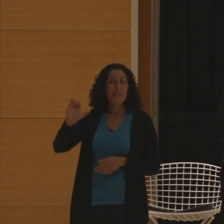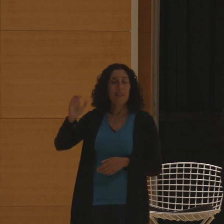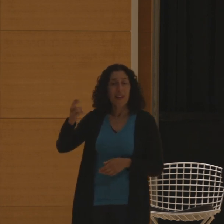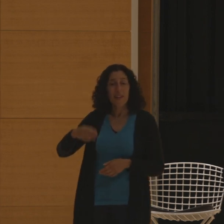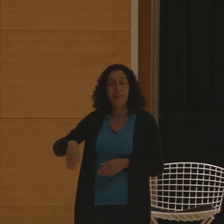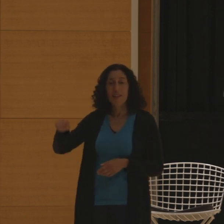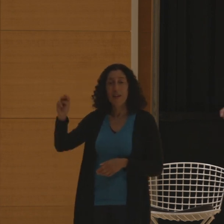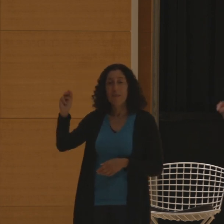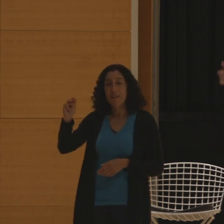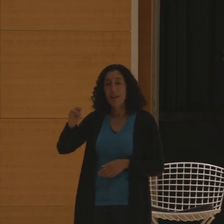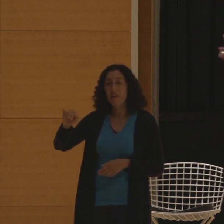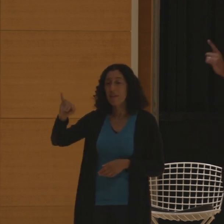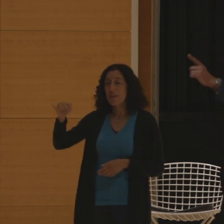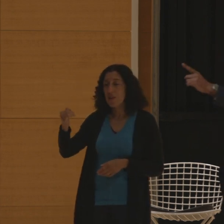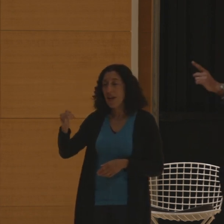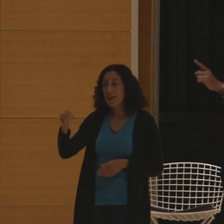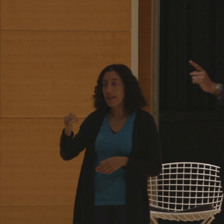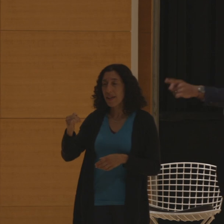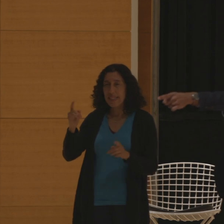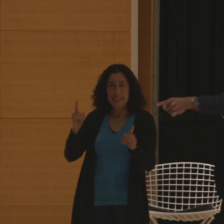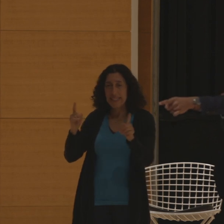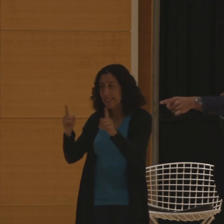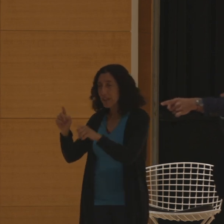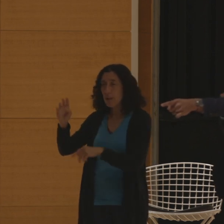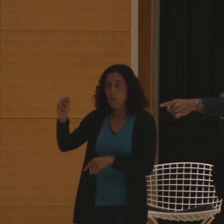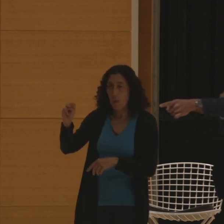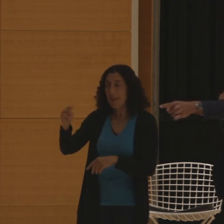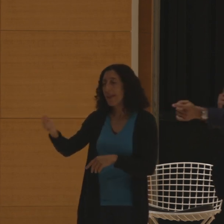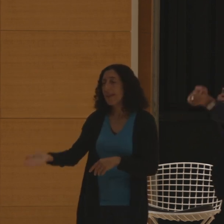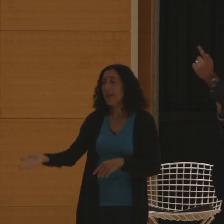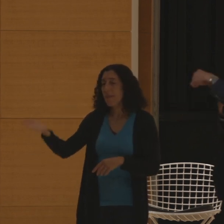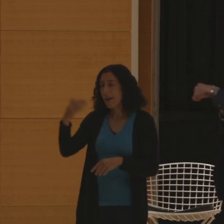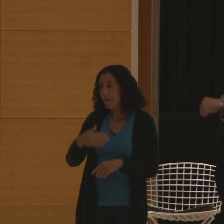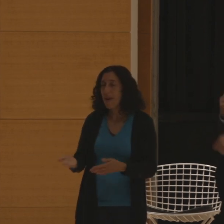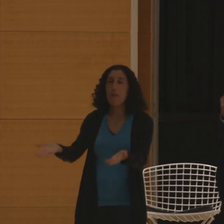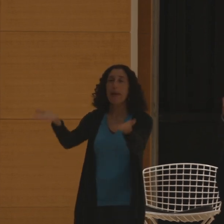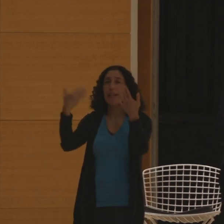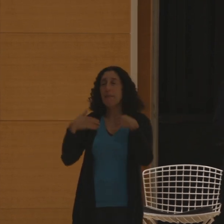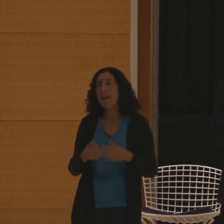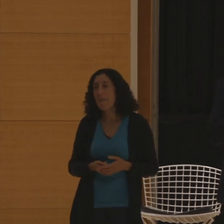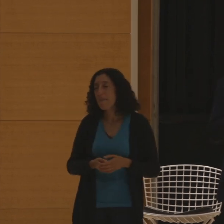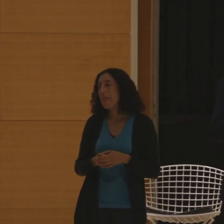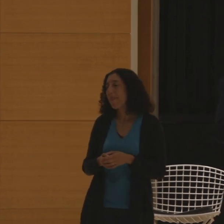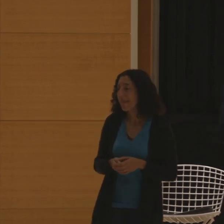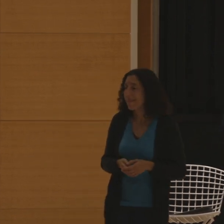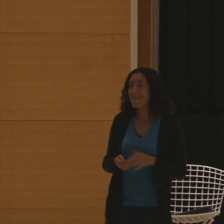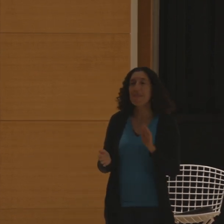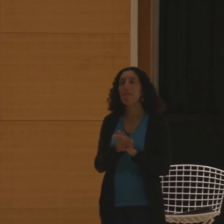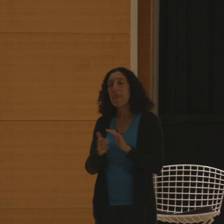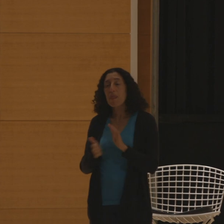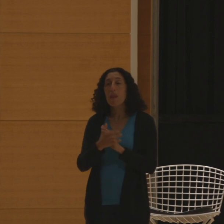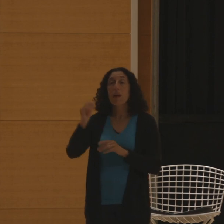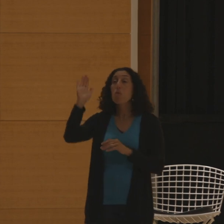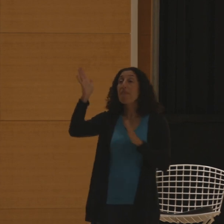Mateo, and we have Jenny, and I'm missing one. Morgan, the exhausted dad. Come on up real quick. And their